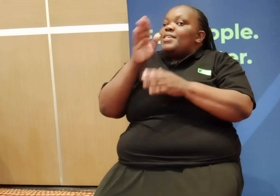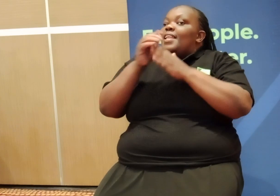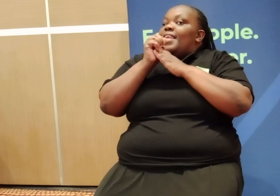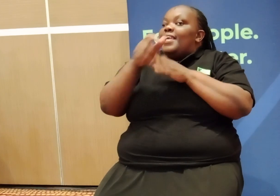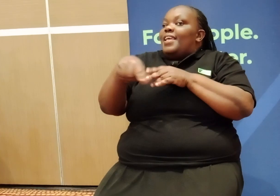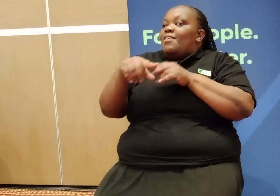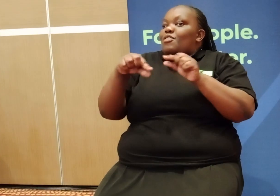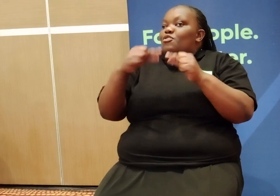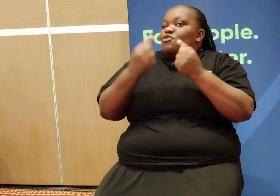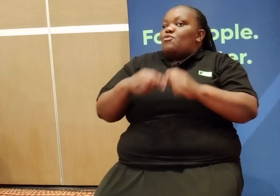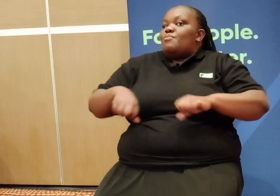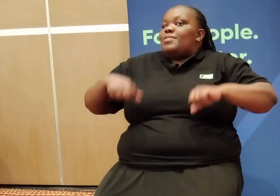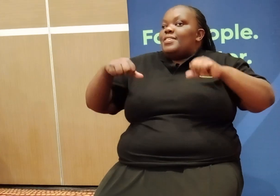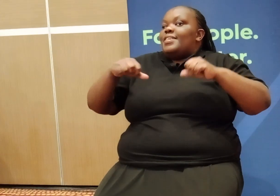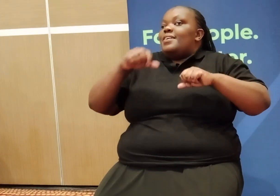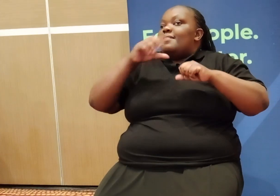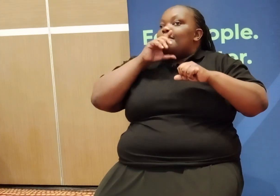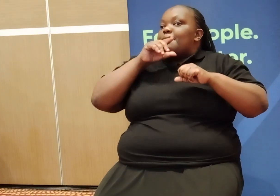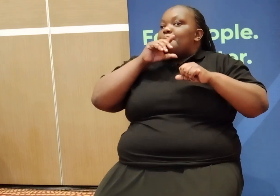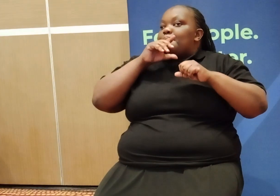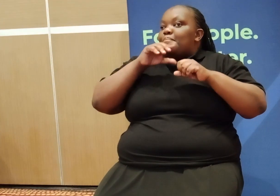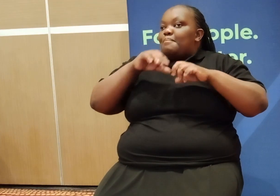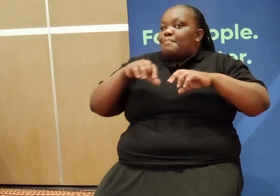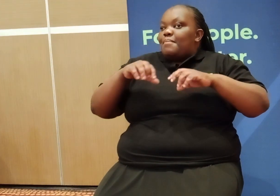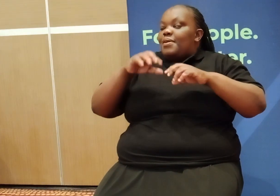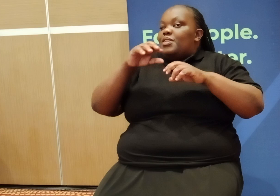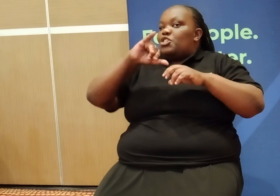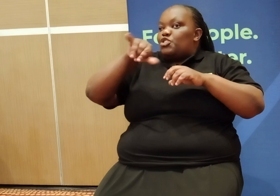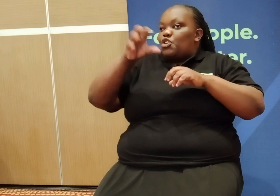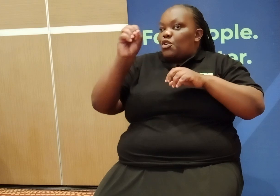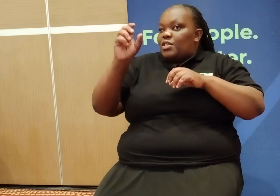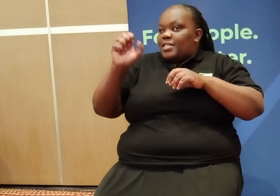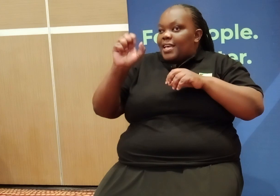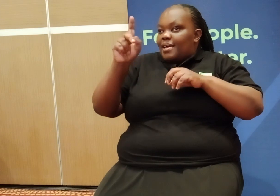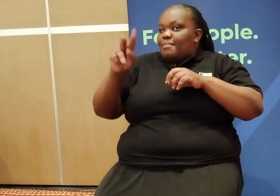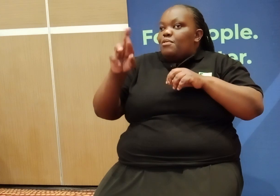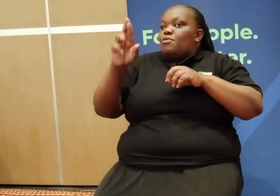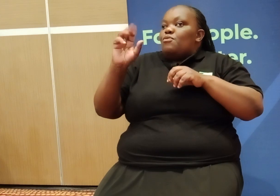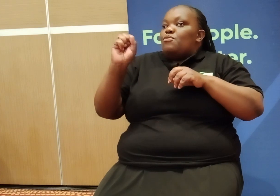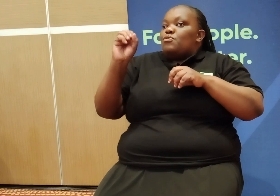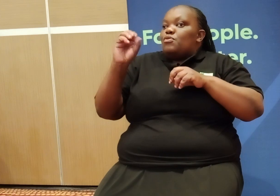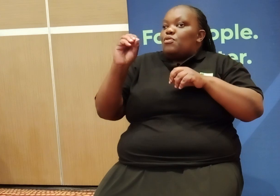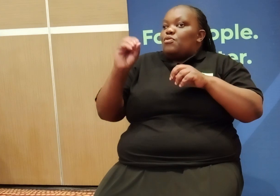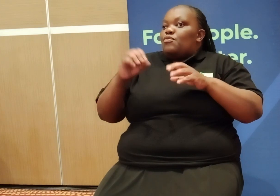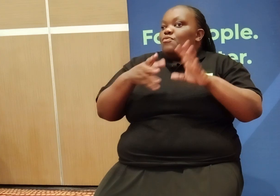group chairman, Dr. Joseph Kinyua, who is with us this evening. Let's give him a clap.